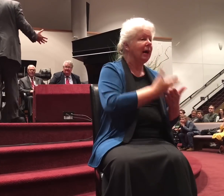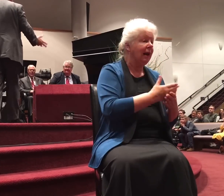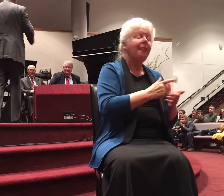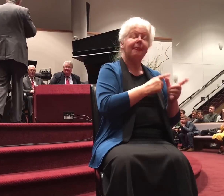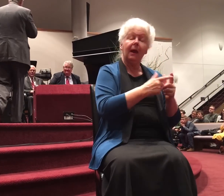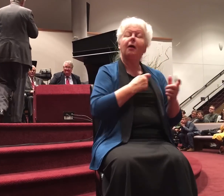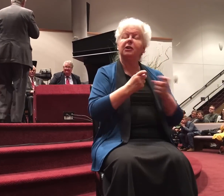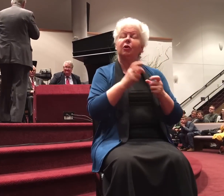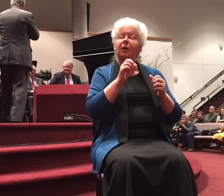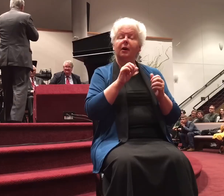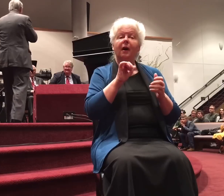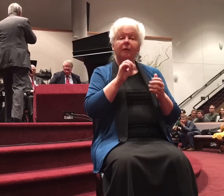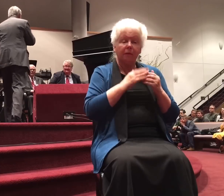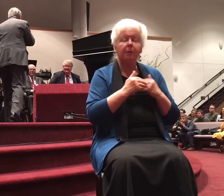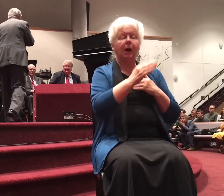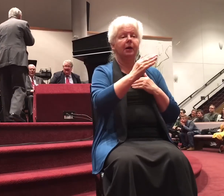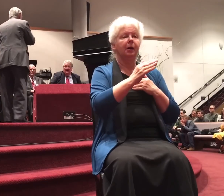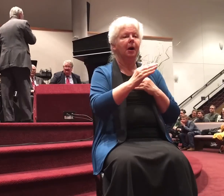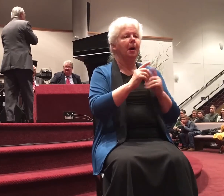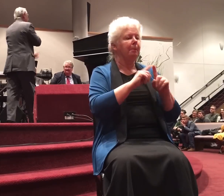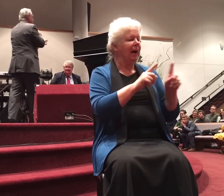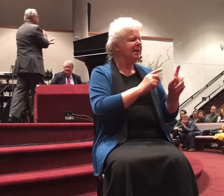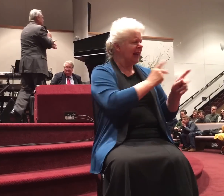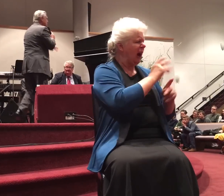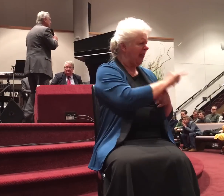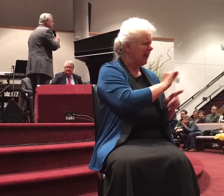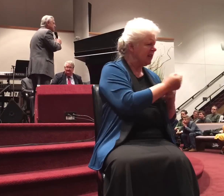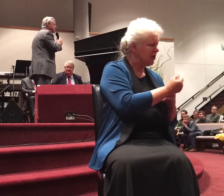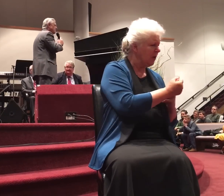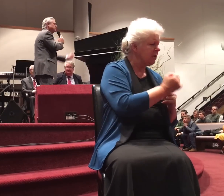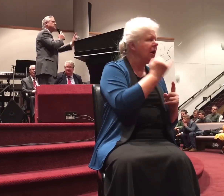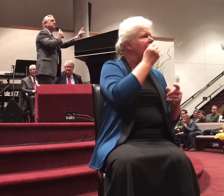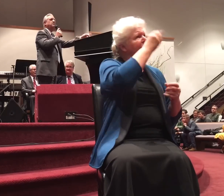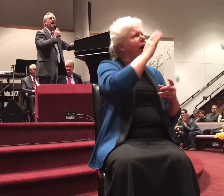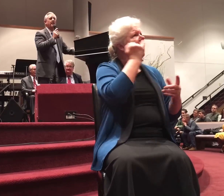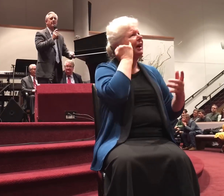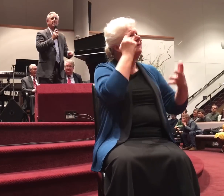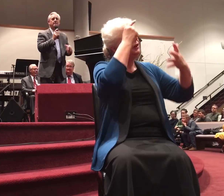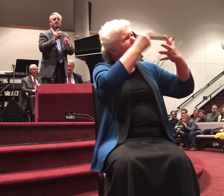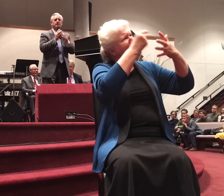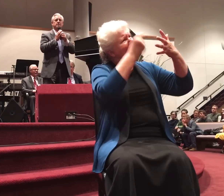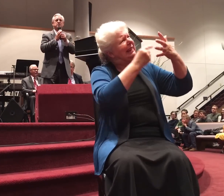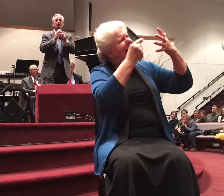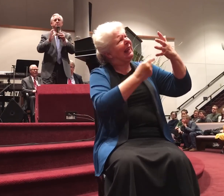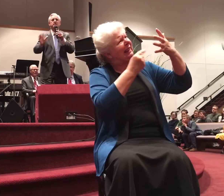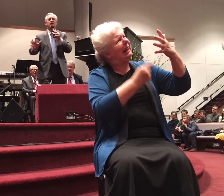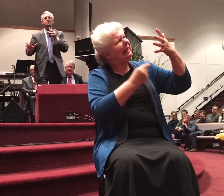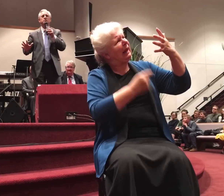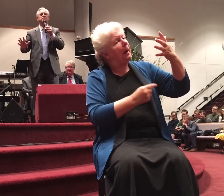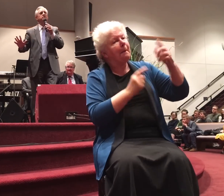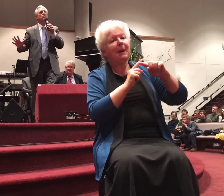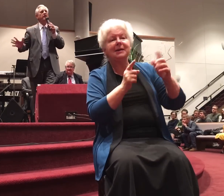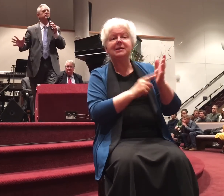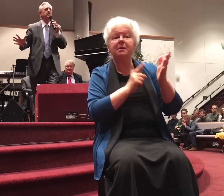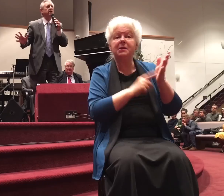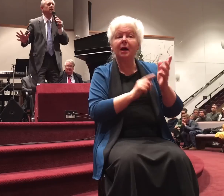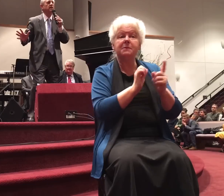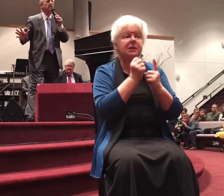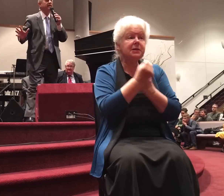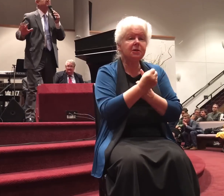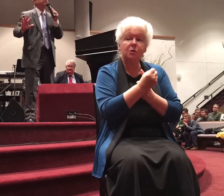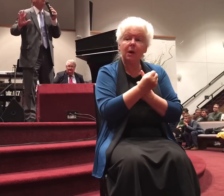there. I just need you to straighten them out. God, if you'll just do this, if you'll just do that. But sometimes in a